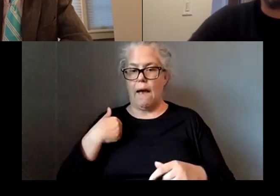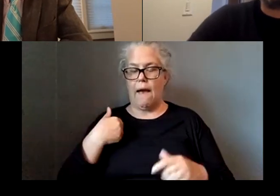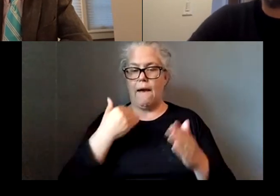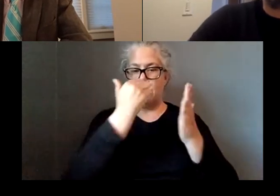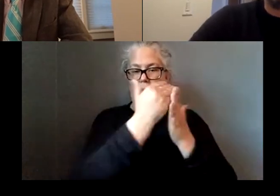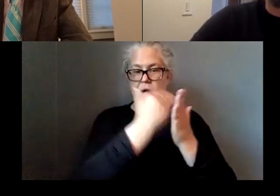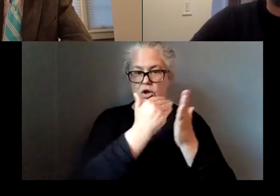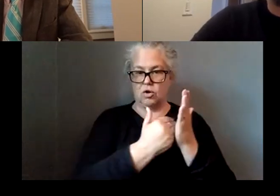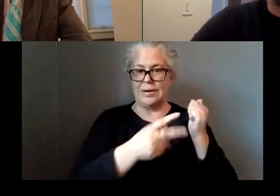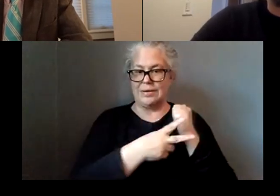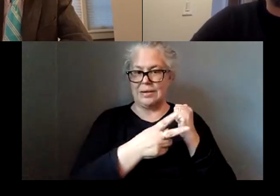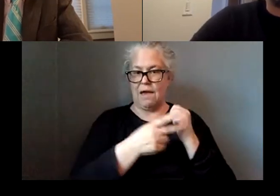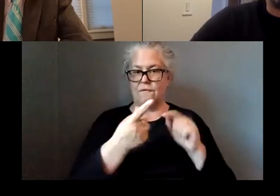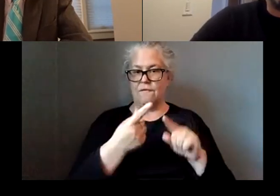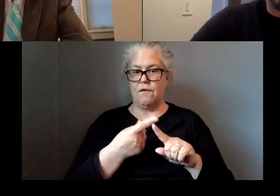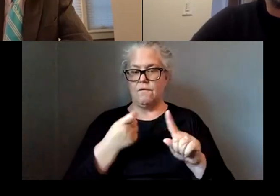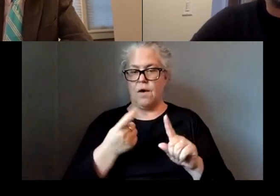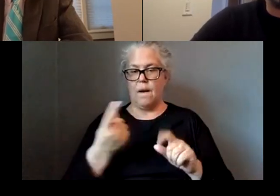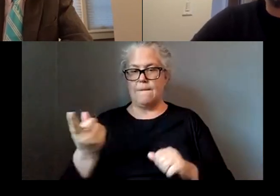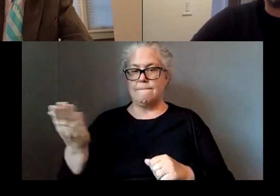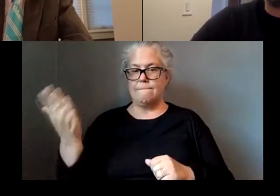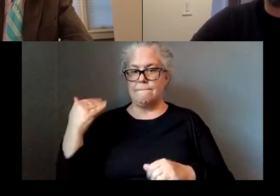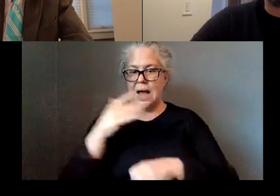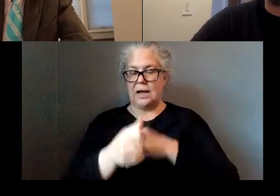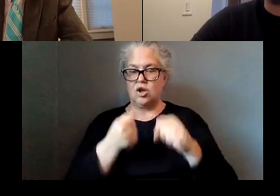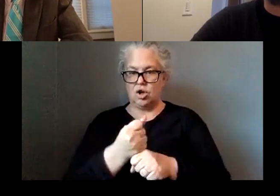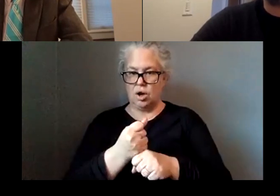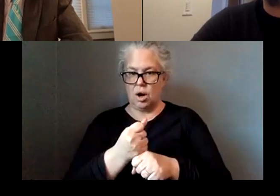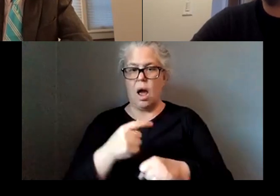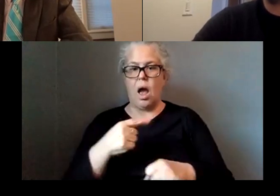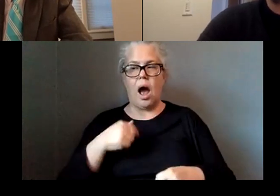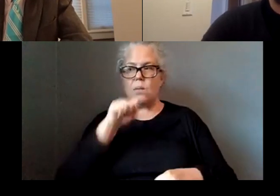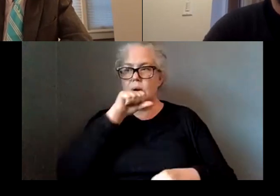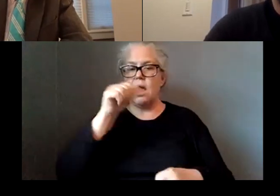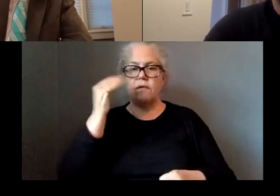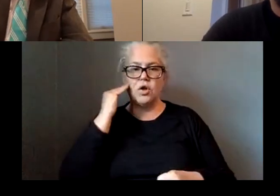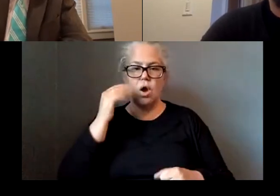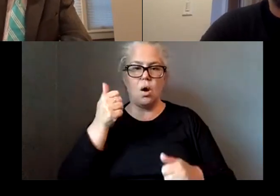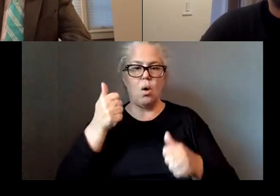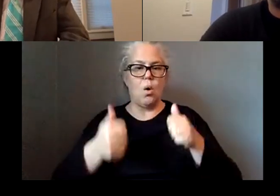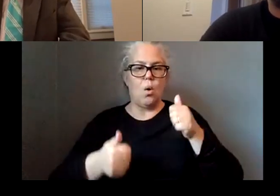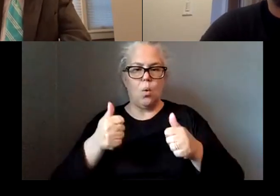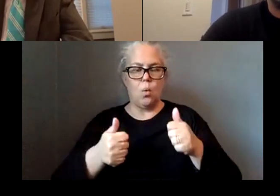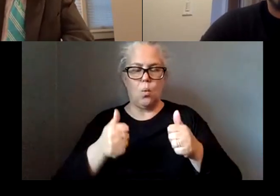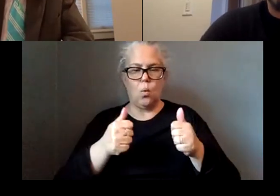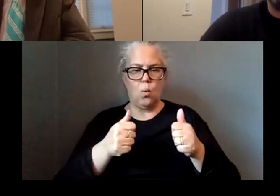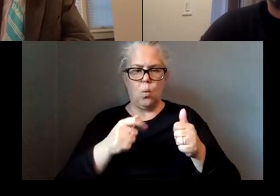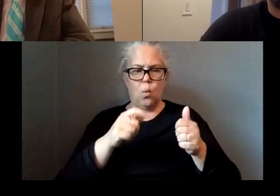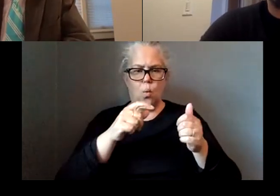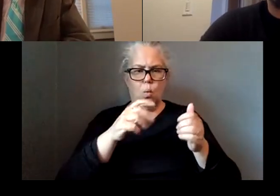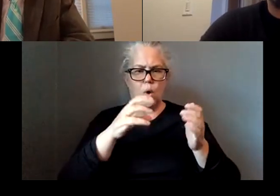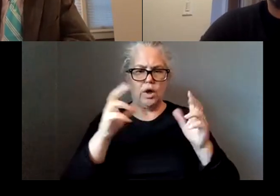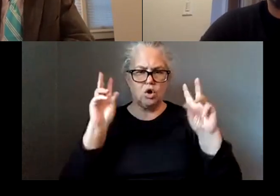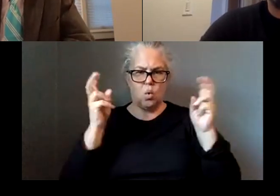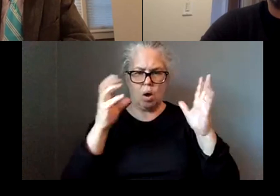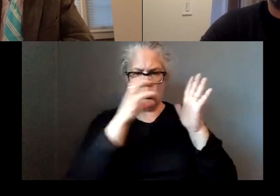past trips? I'd love to remember what readings prompted my journal entries. Yes, I do have that. A lot of